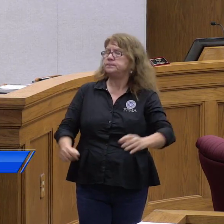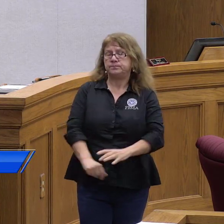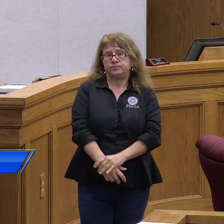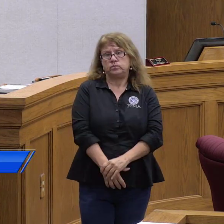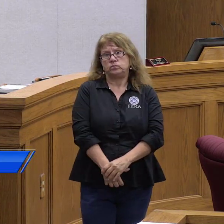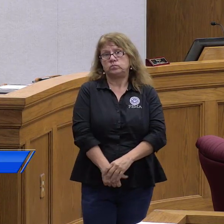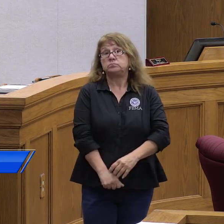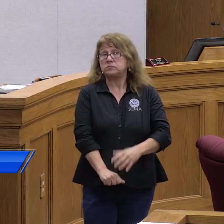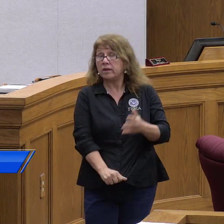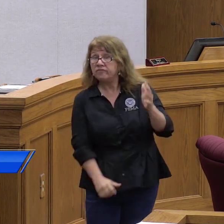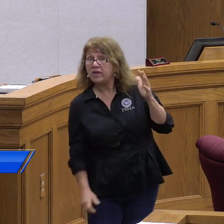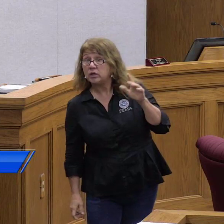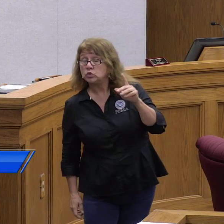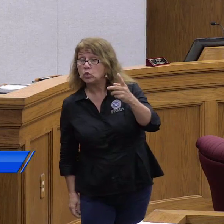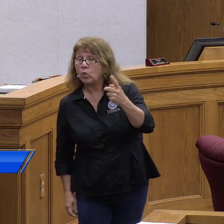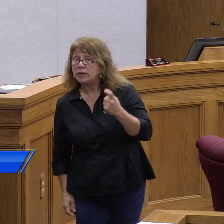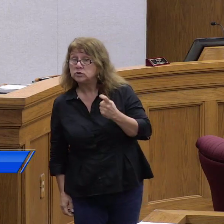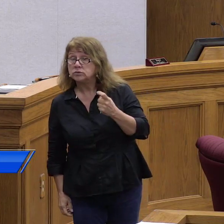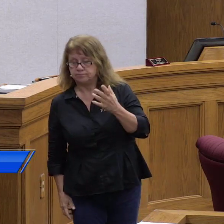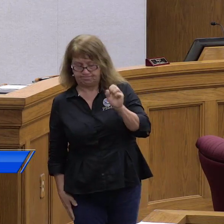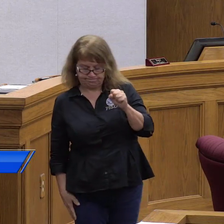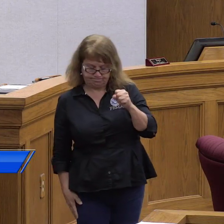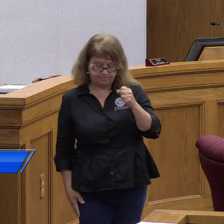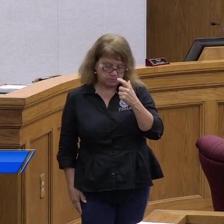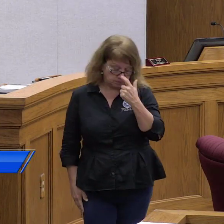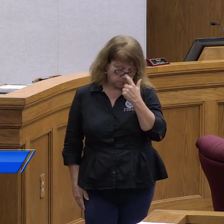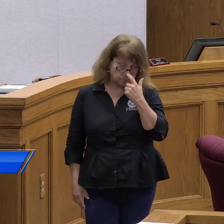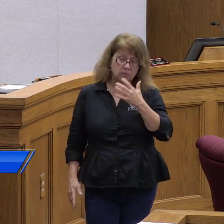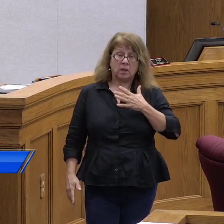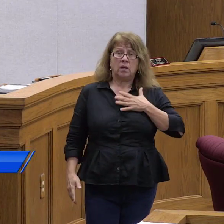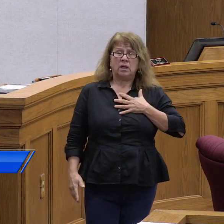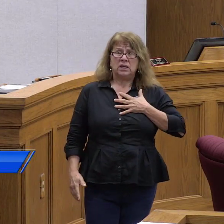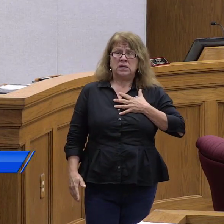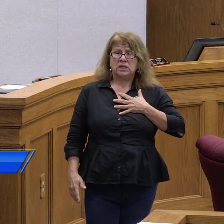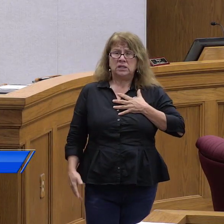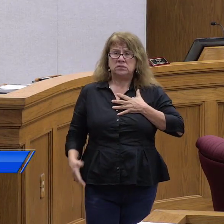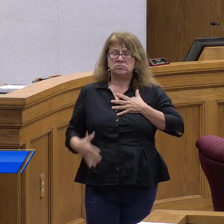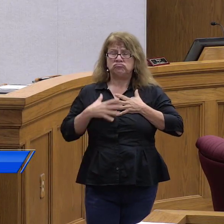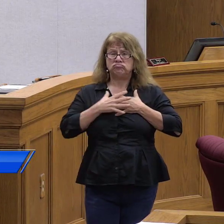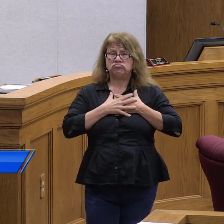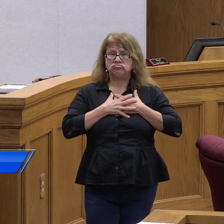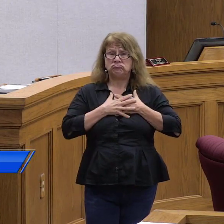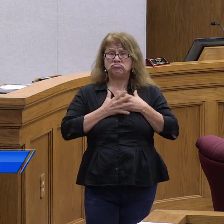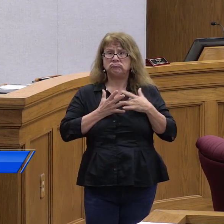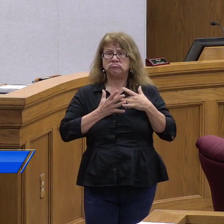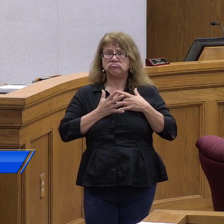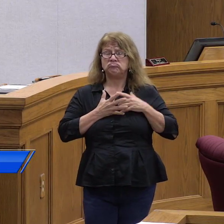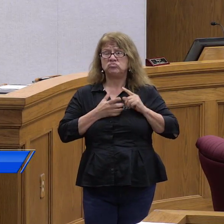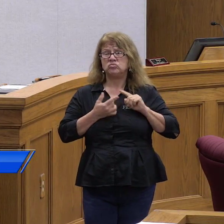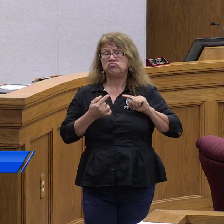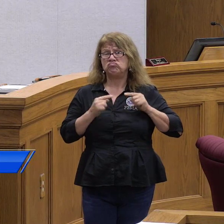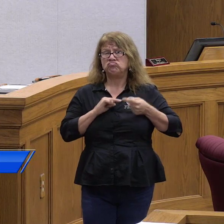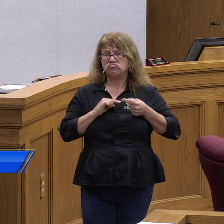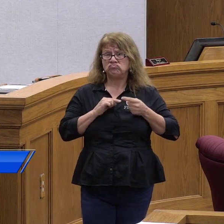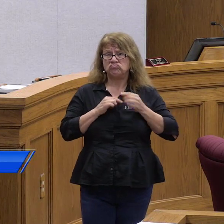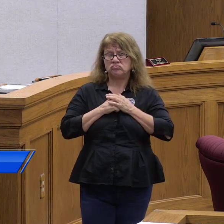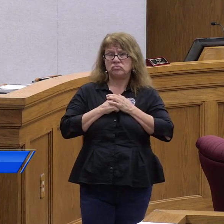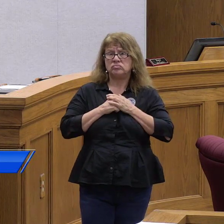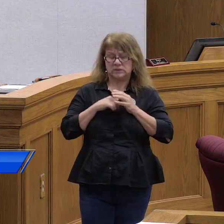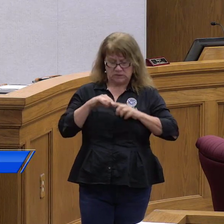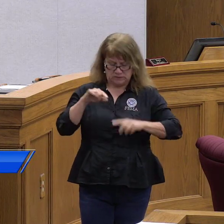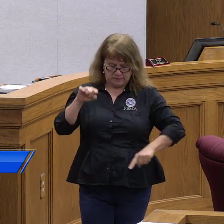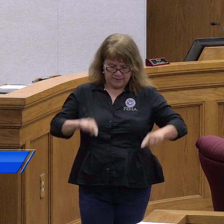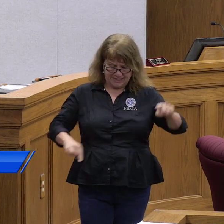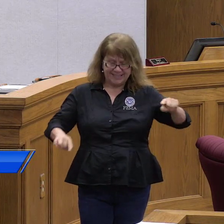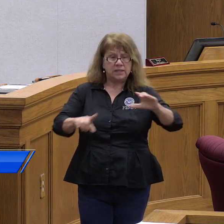Are you finished with your question? Okay. It hurts my heart to hear that. It really does, because I truly do believe the diversity in culture